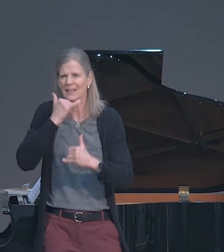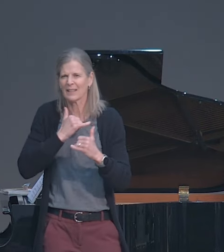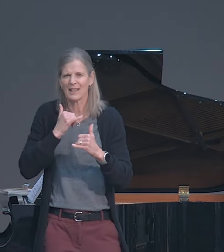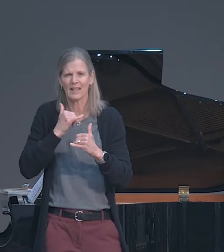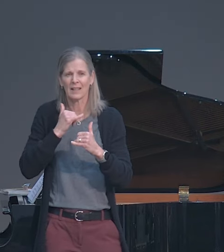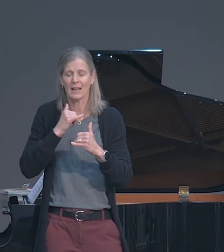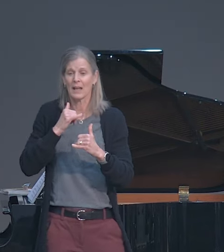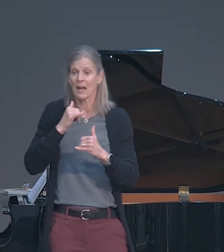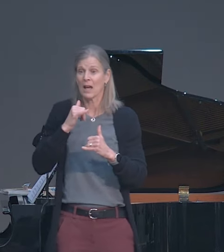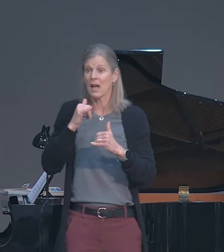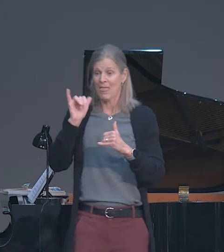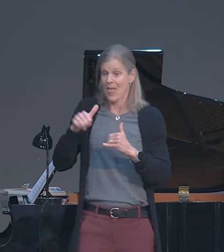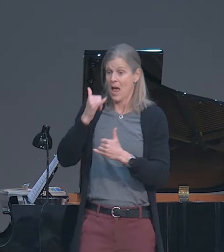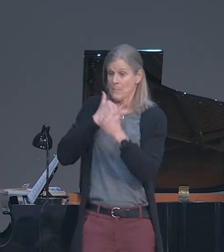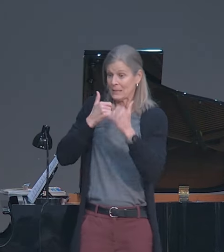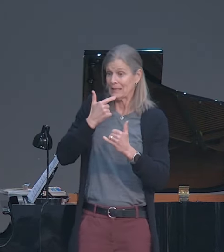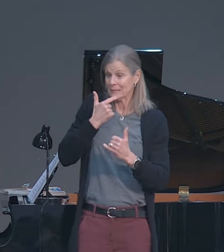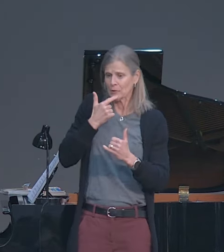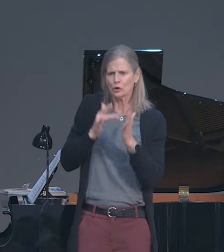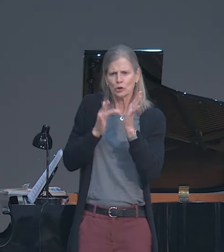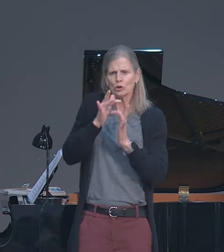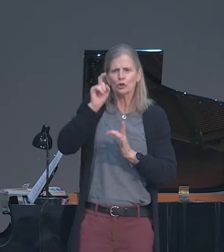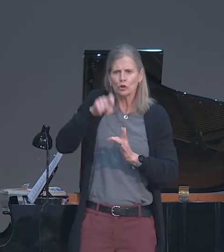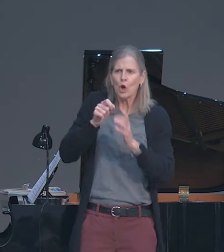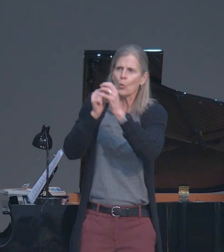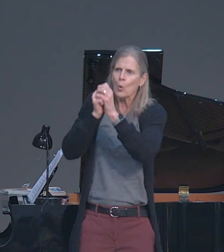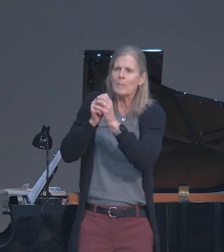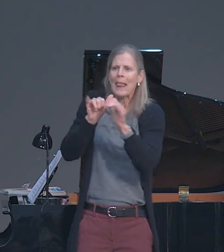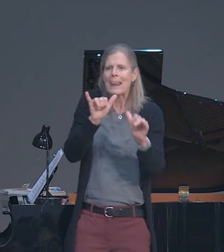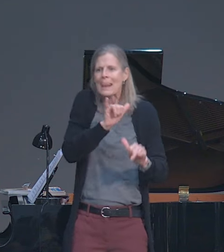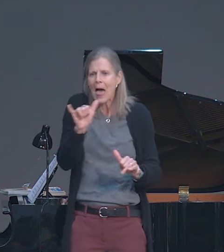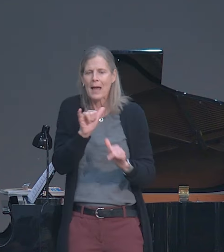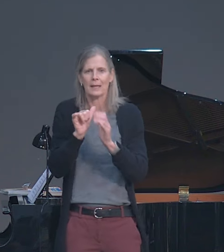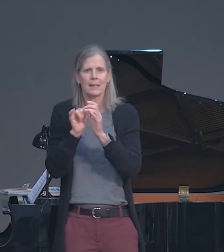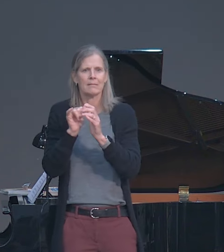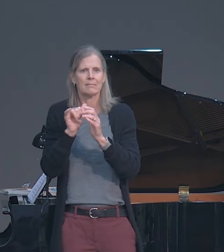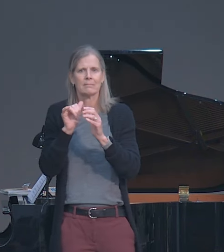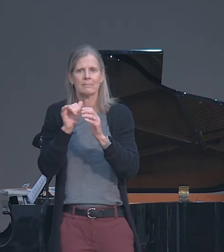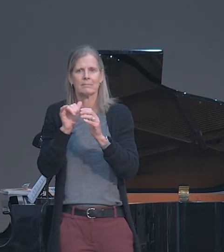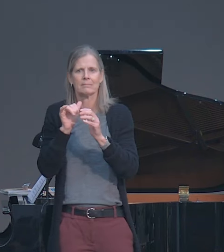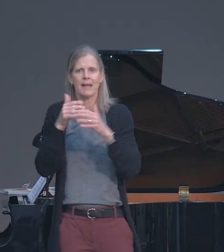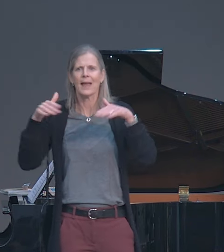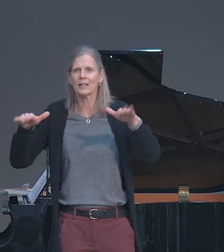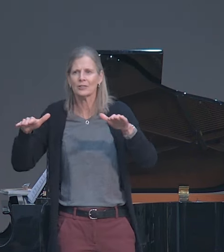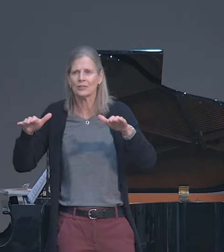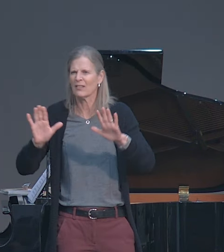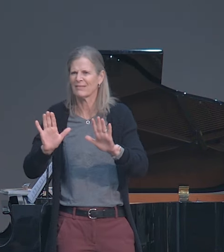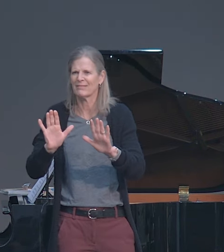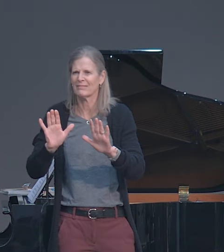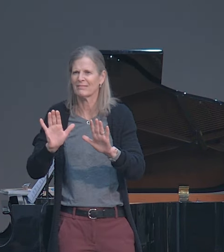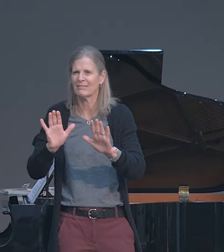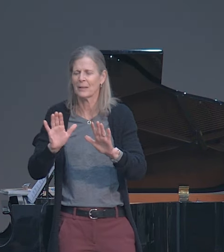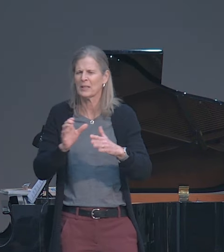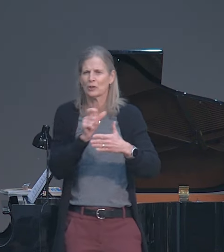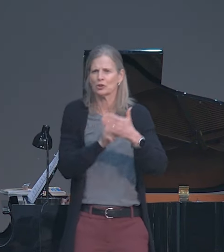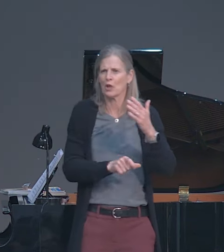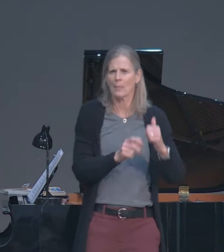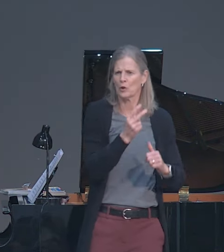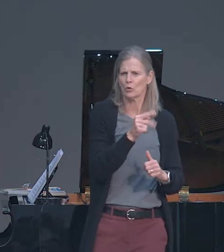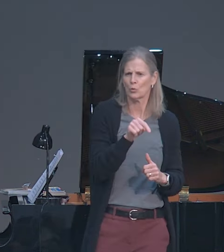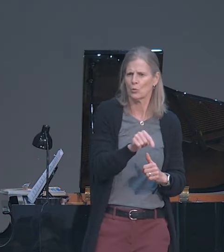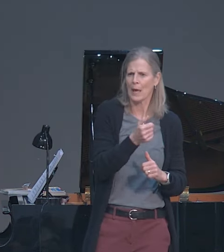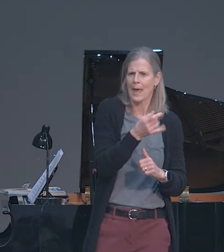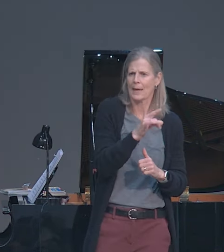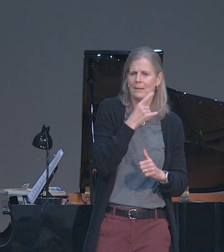should be worshipped, but worshipped as an angel along with other angels. So that's why in chapter 2, verse 18, for